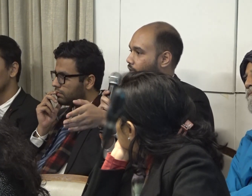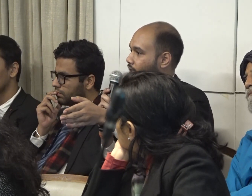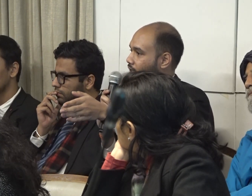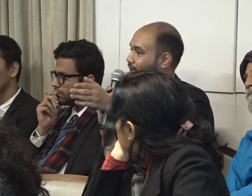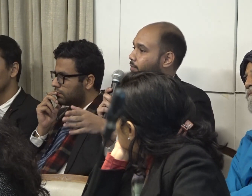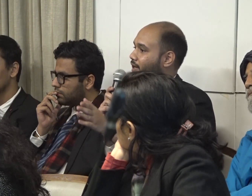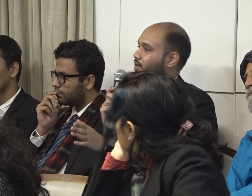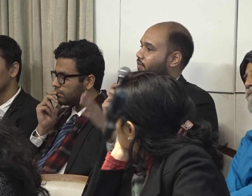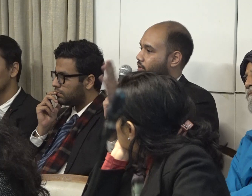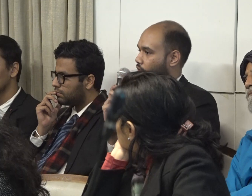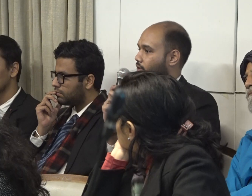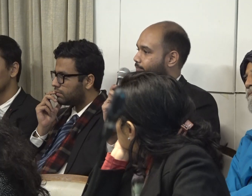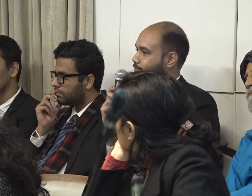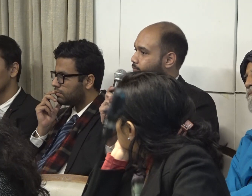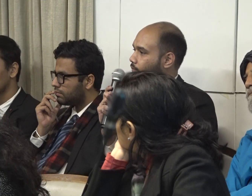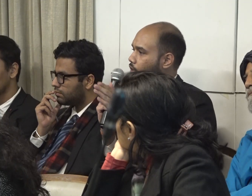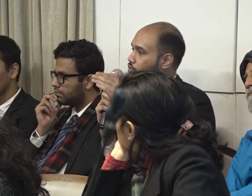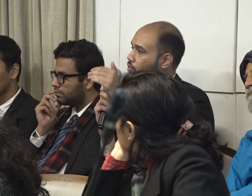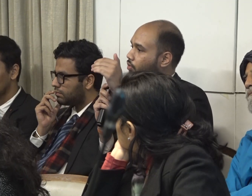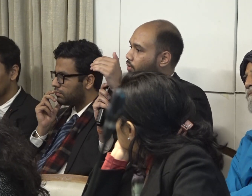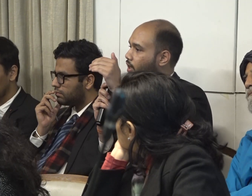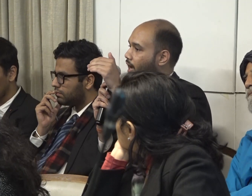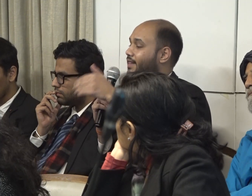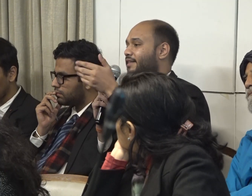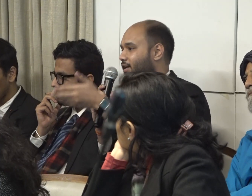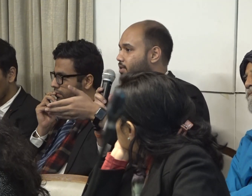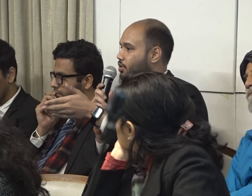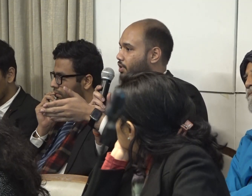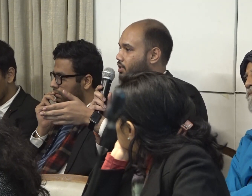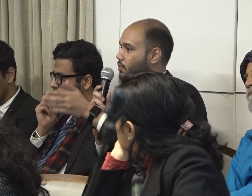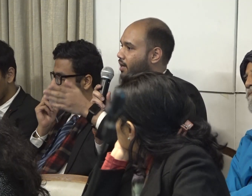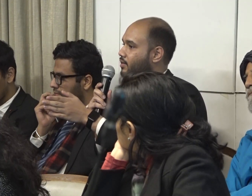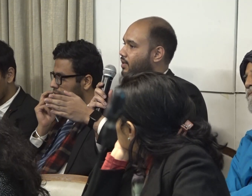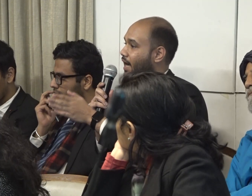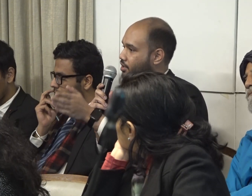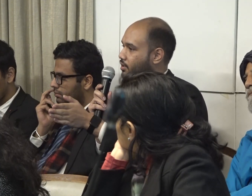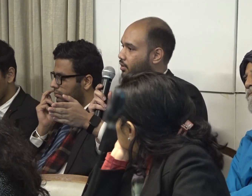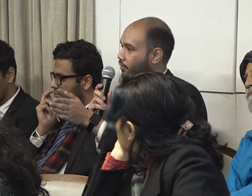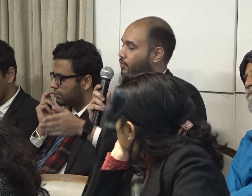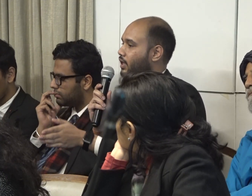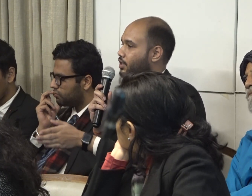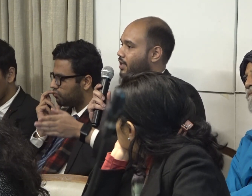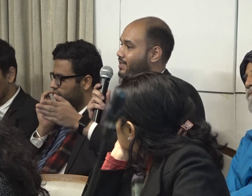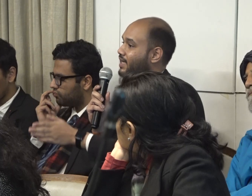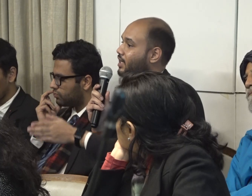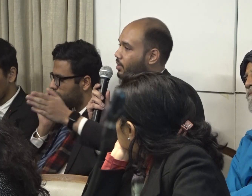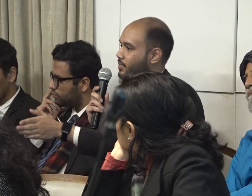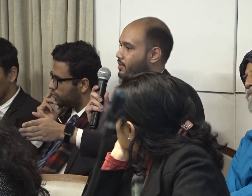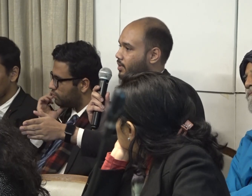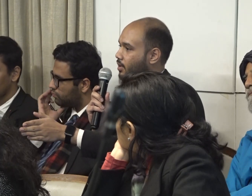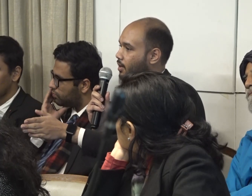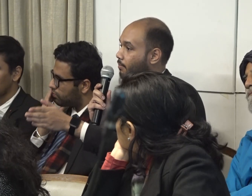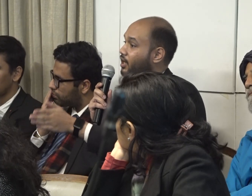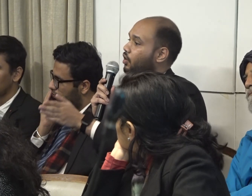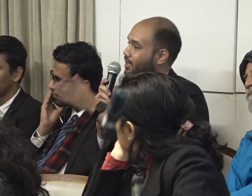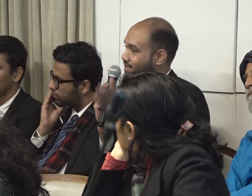appropriate authority, get him treated with a doctor. So, and there will be situations where the action of euthanasia is legally